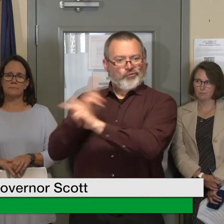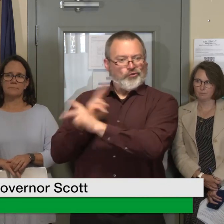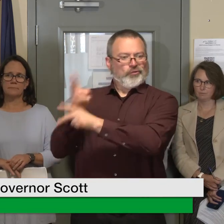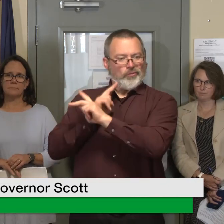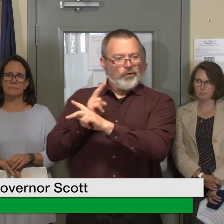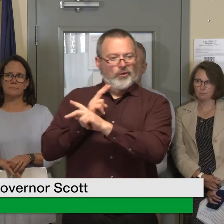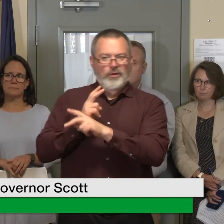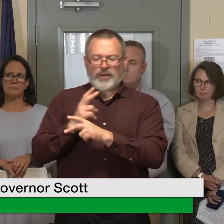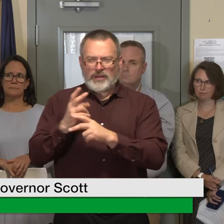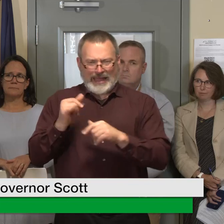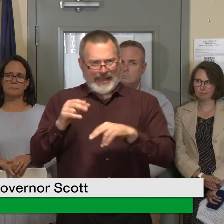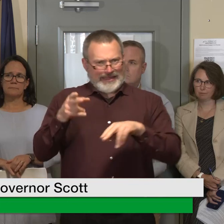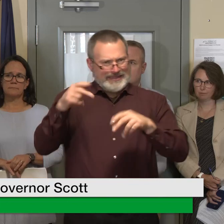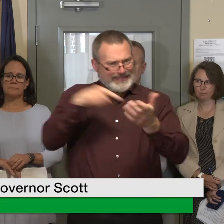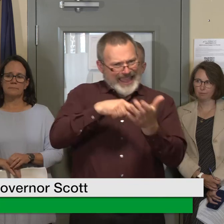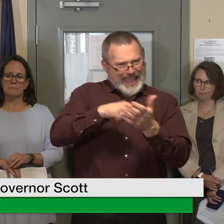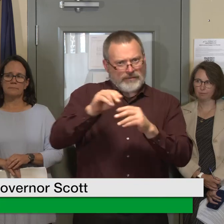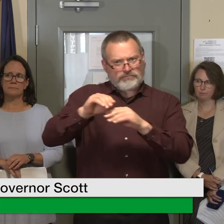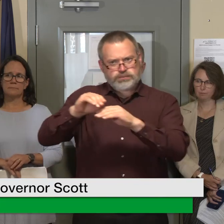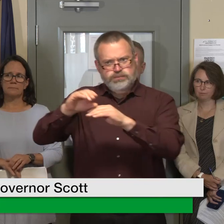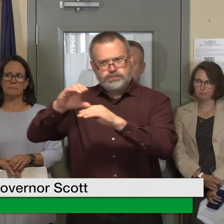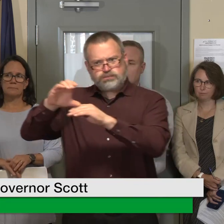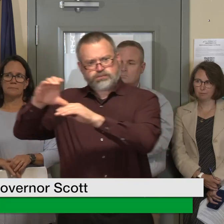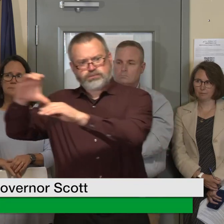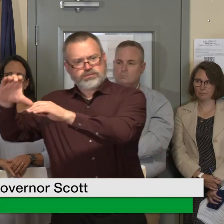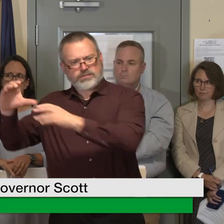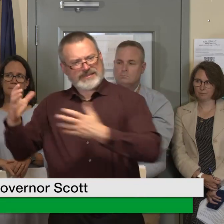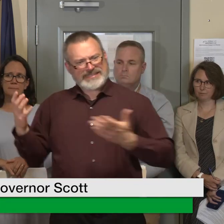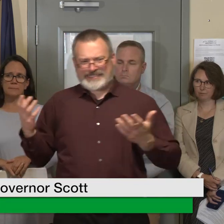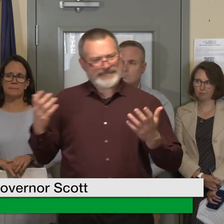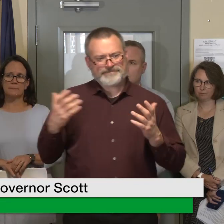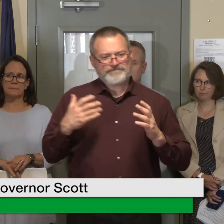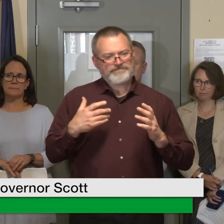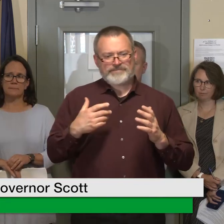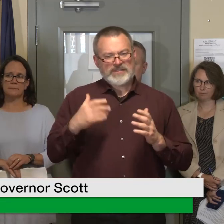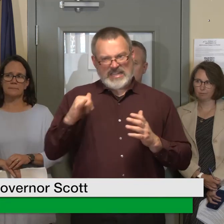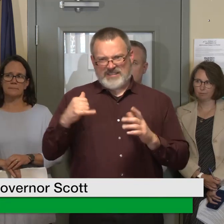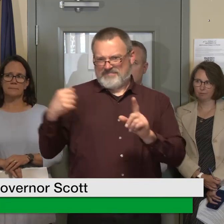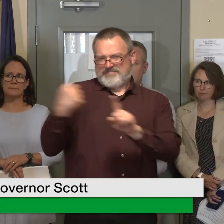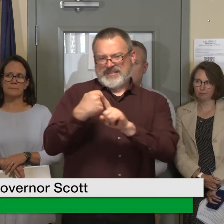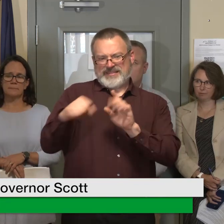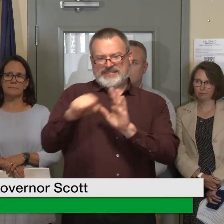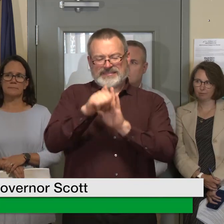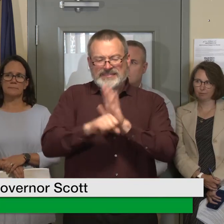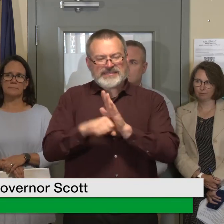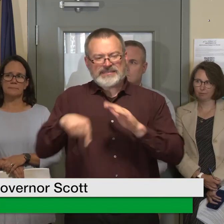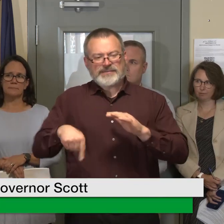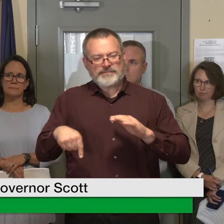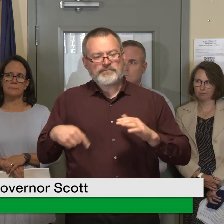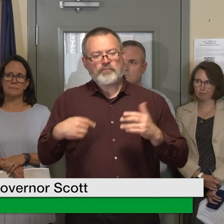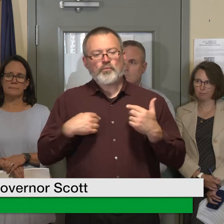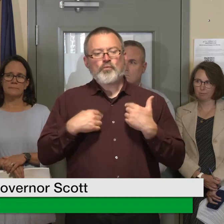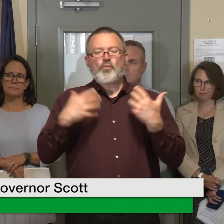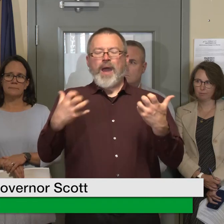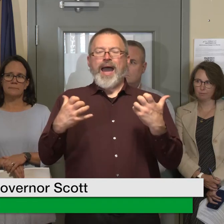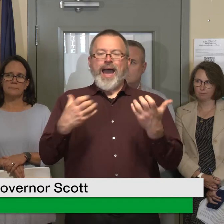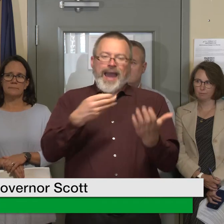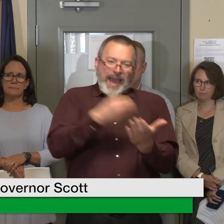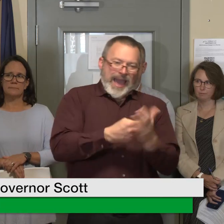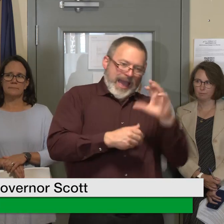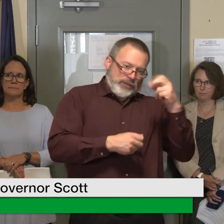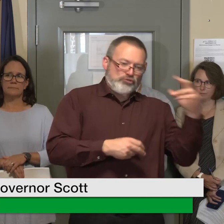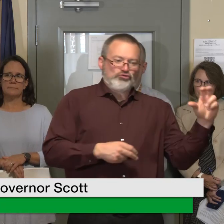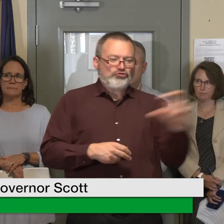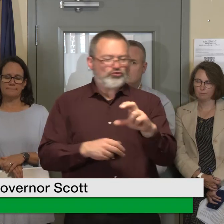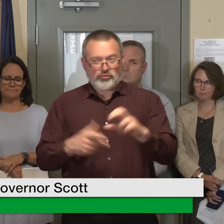that impacts us. That's why we wanted to move towards using more cash instead of borrowing